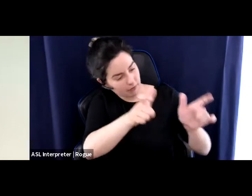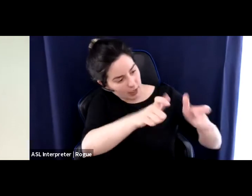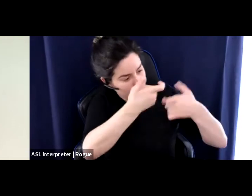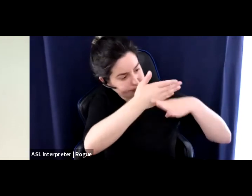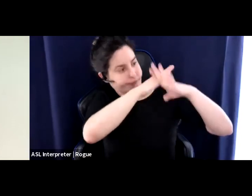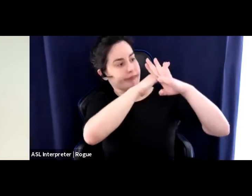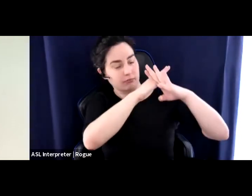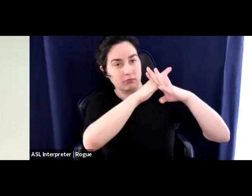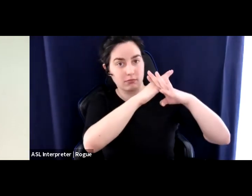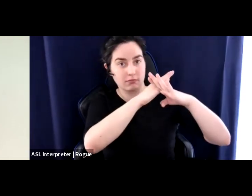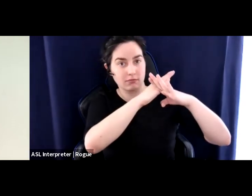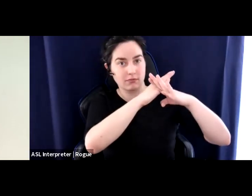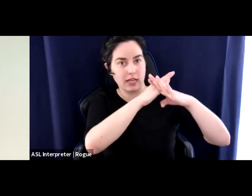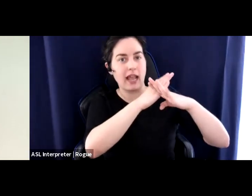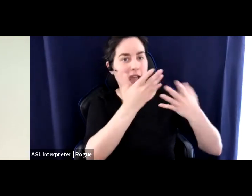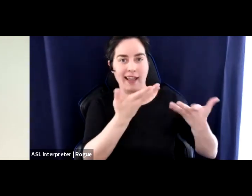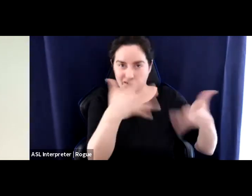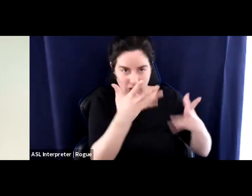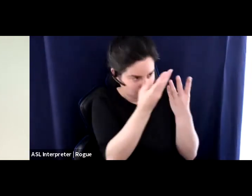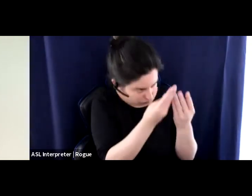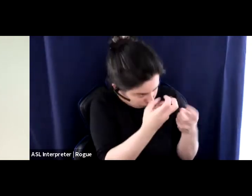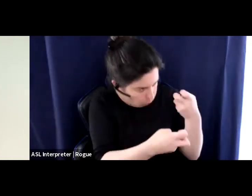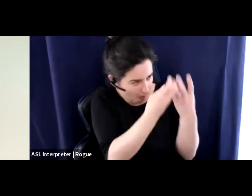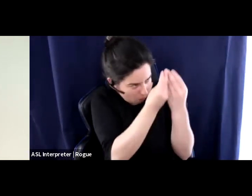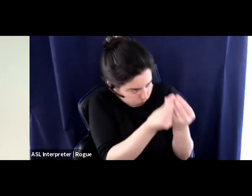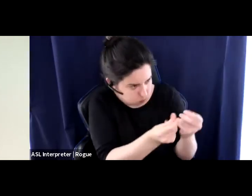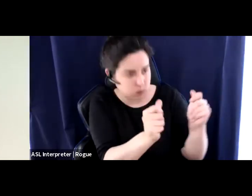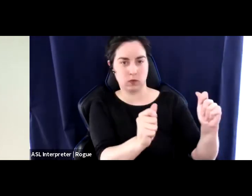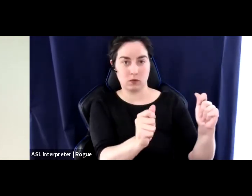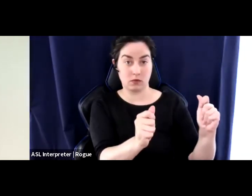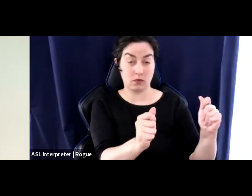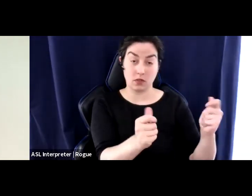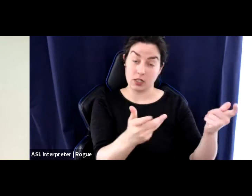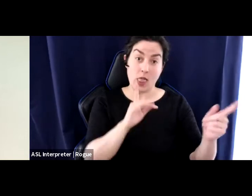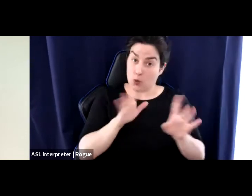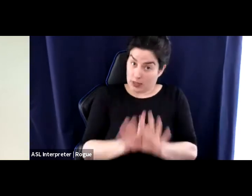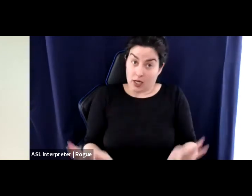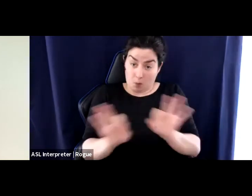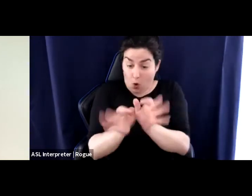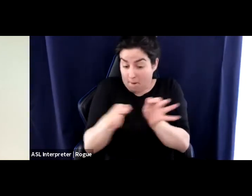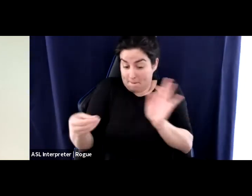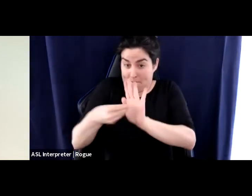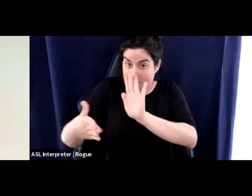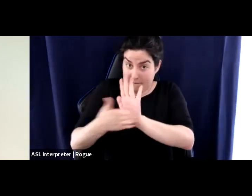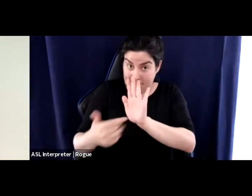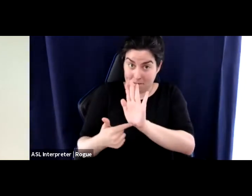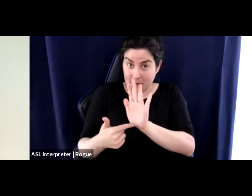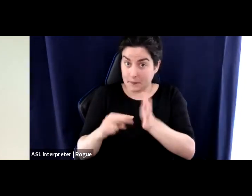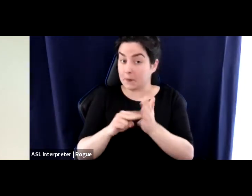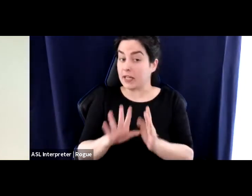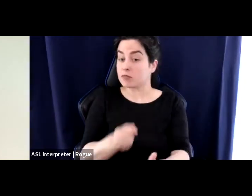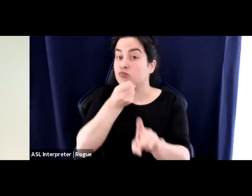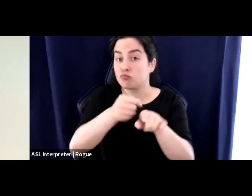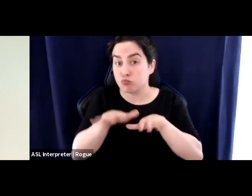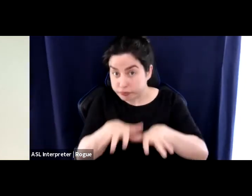really significant. And it has real potential to lead to much greater awareness and action to remove